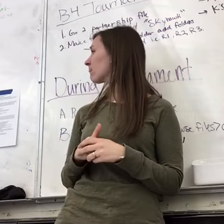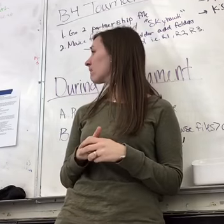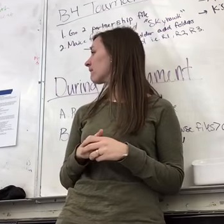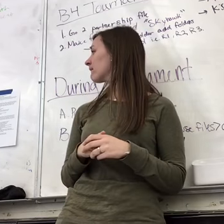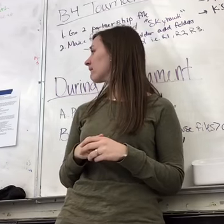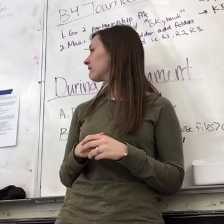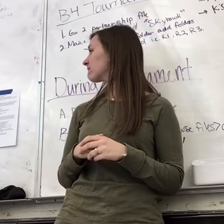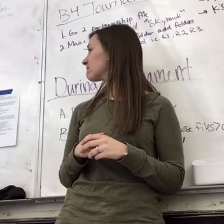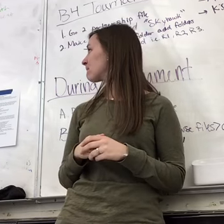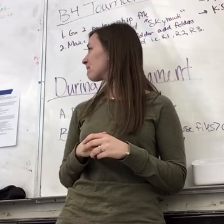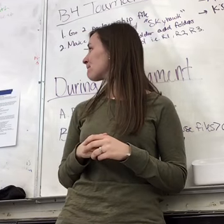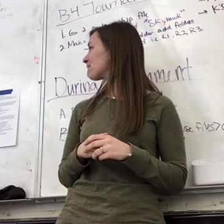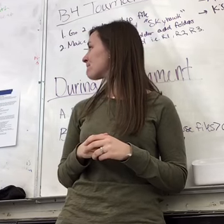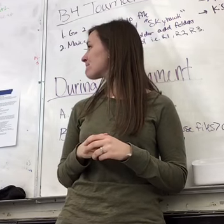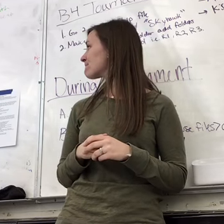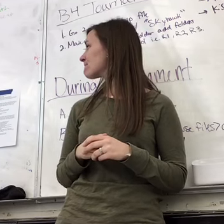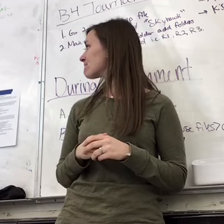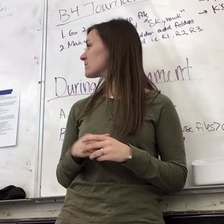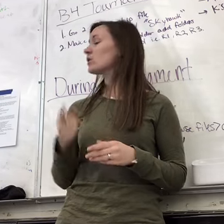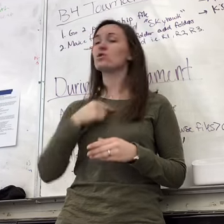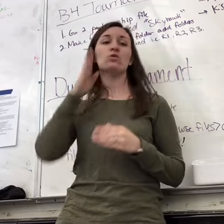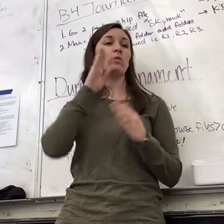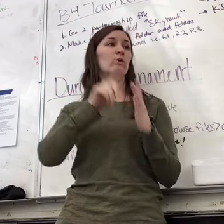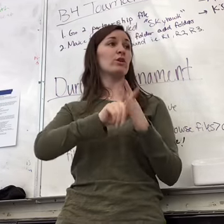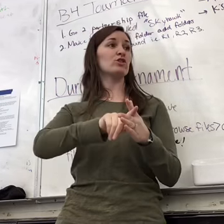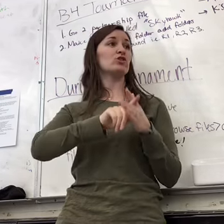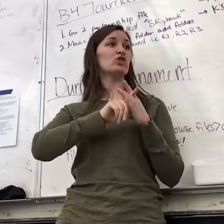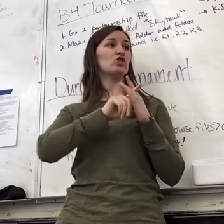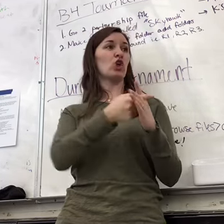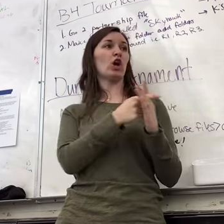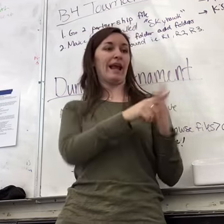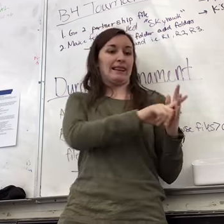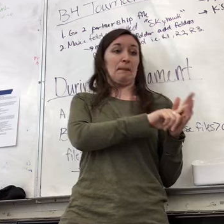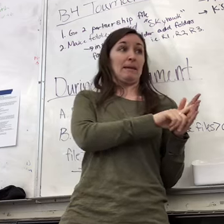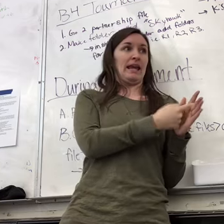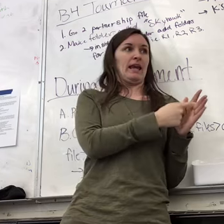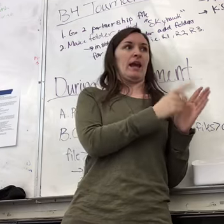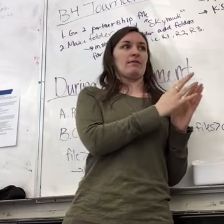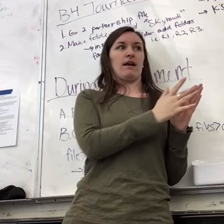All right, so we're going to start earliest and then go to later.